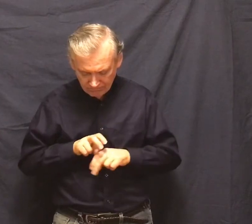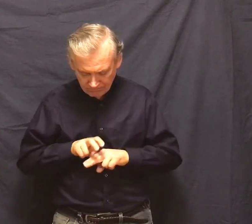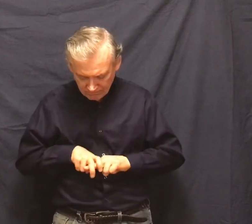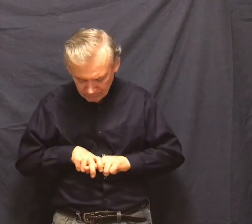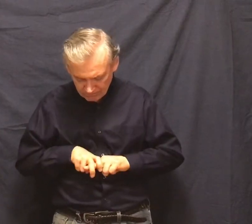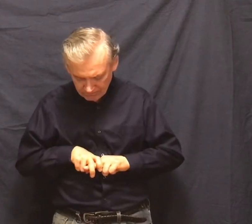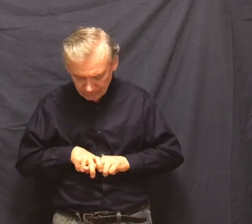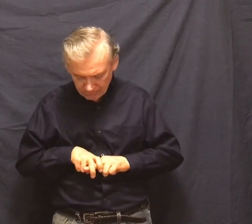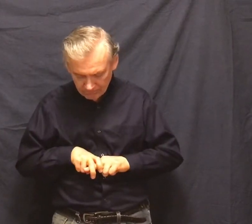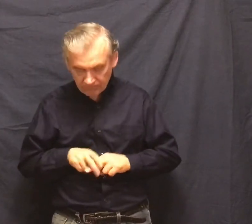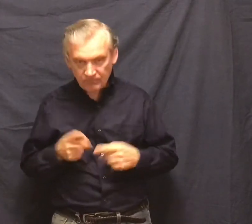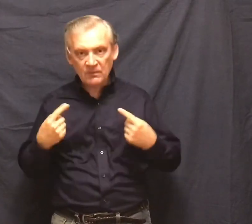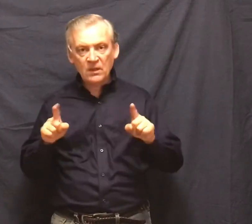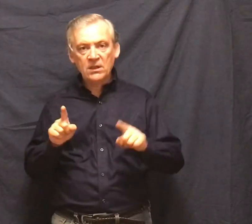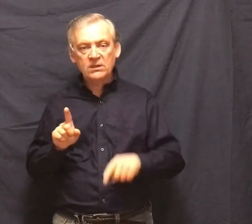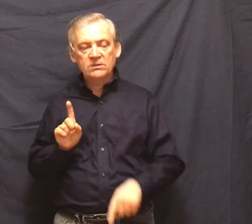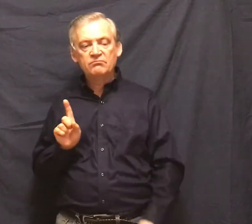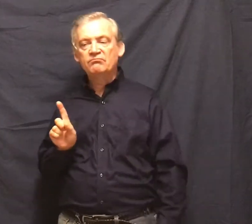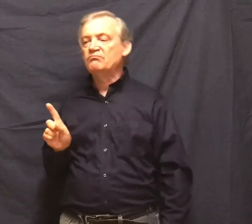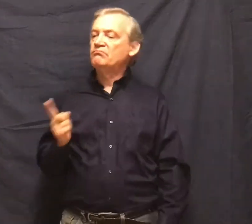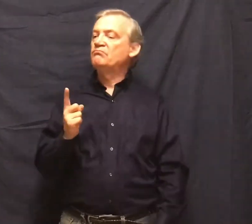She turned at last to the other two.